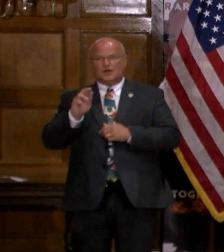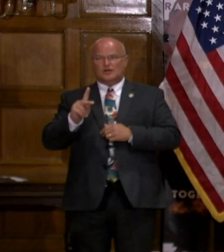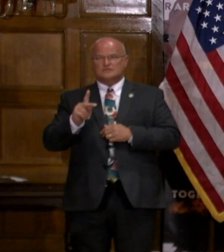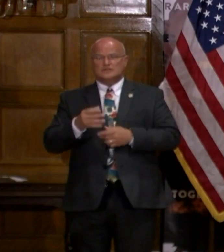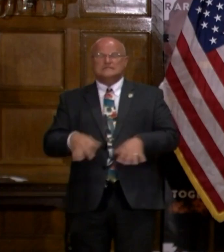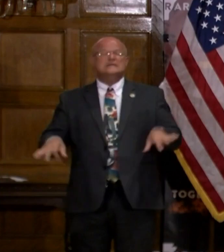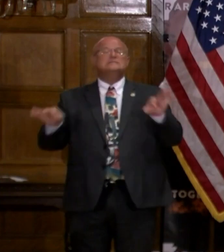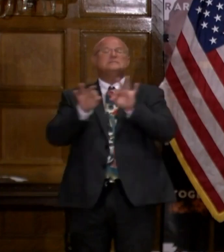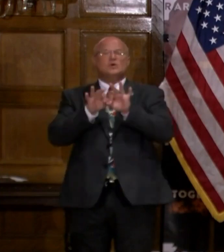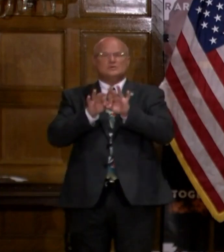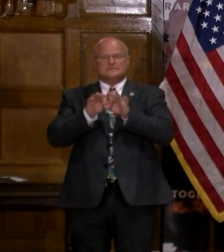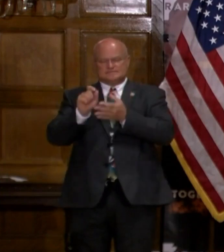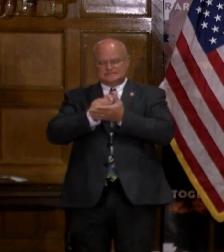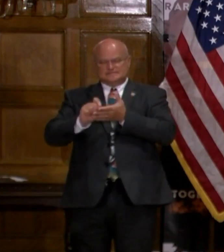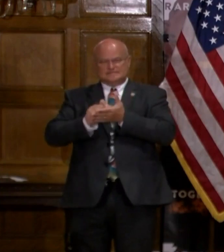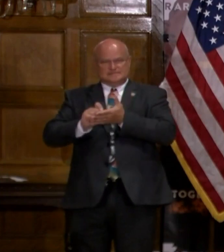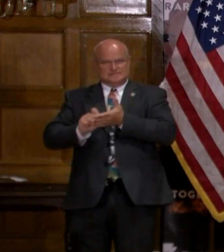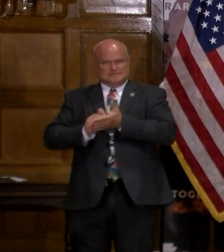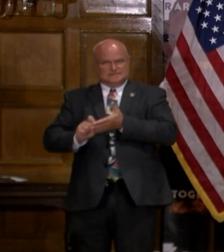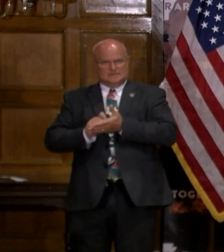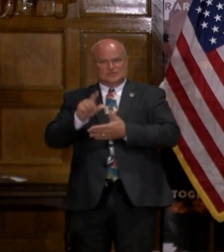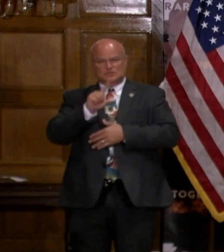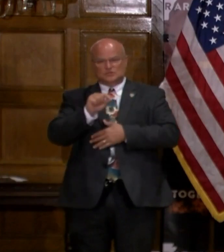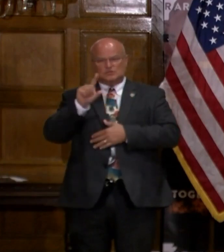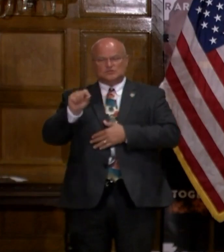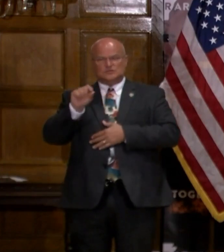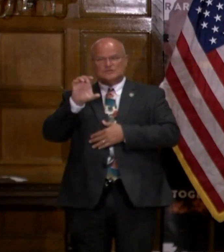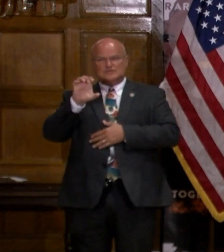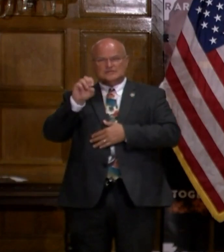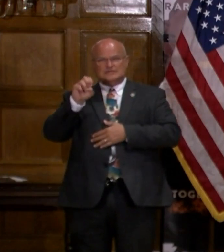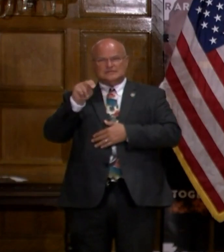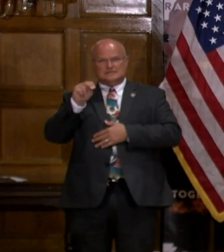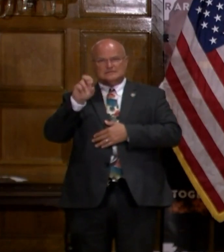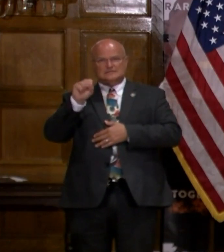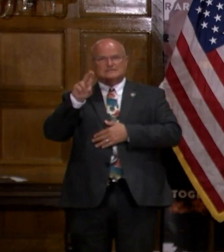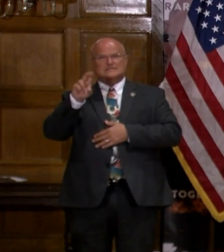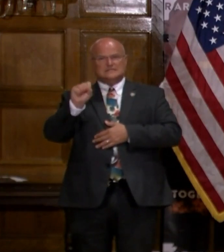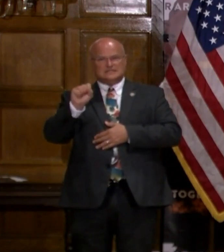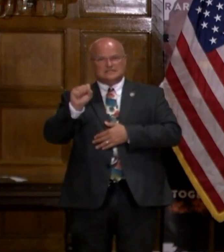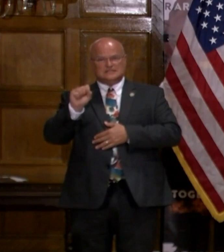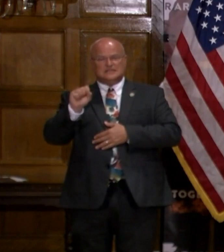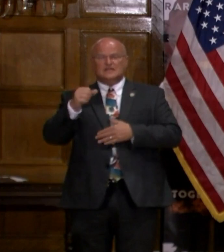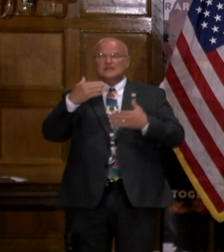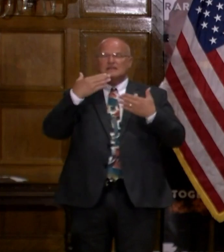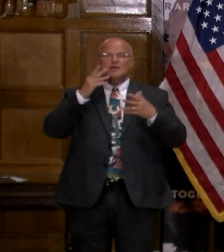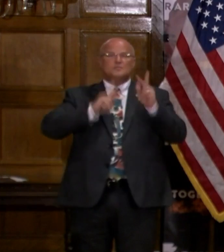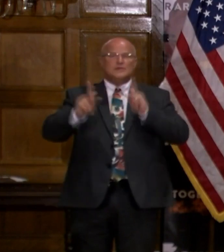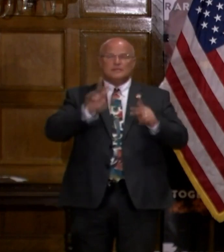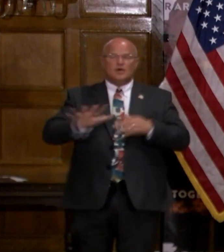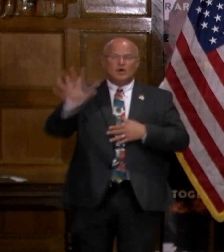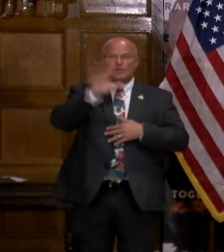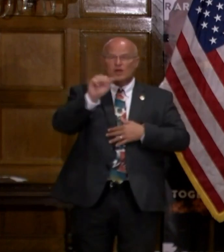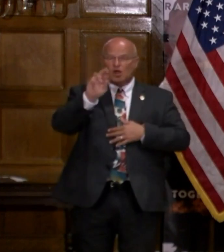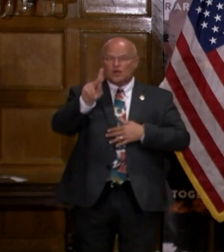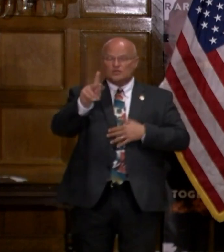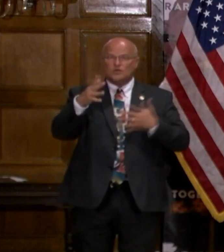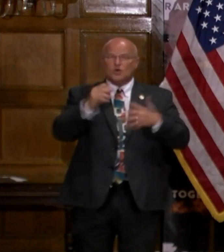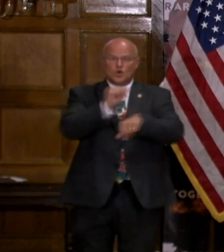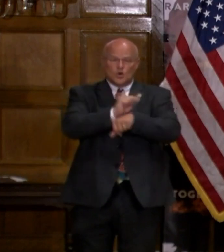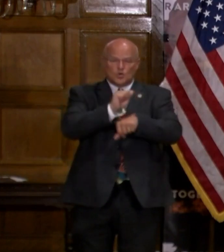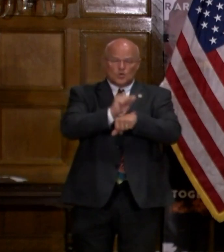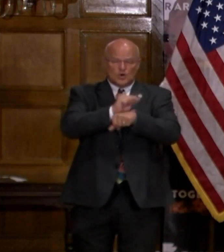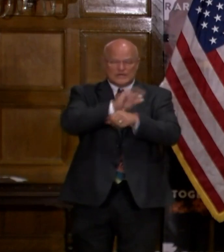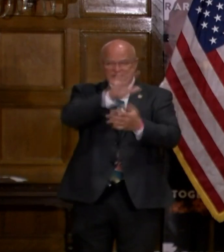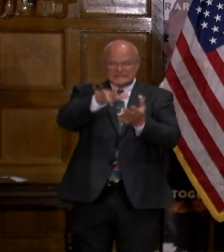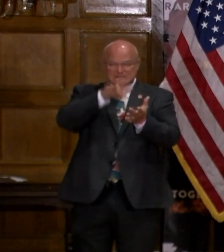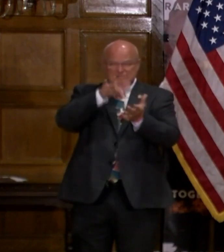completing the 2020 census. This time I'd like to thank all of those across Arkansas who are working in the midst